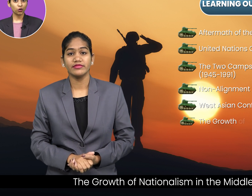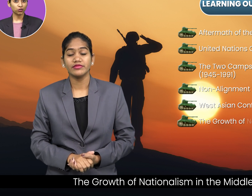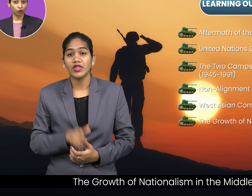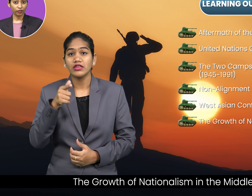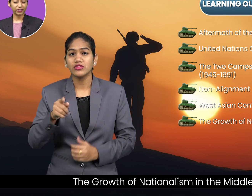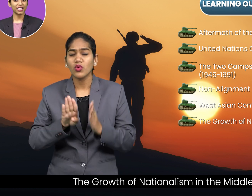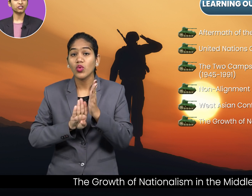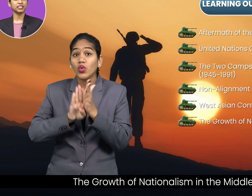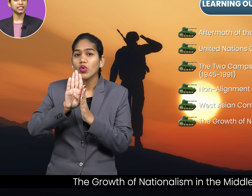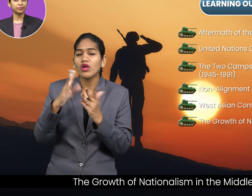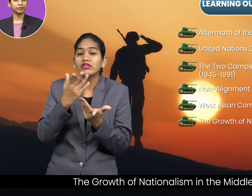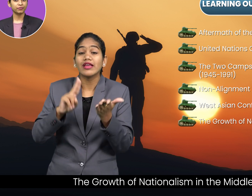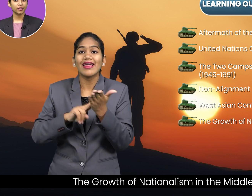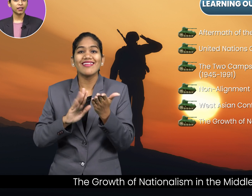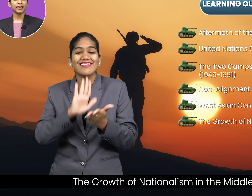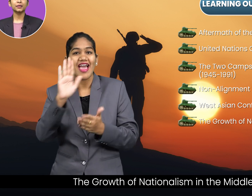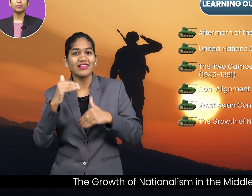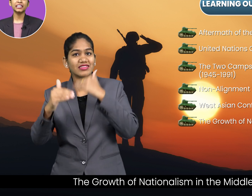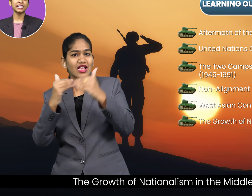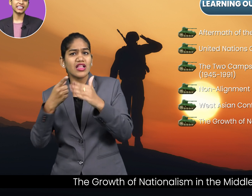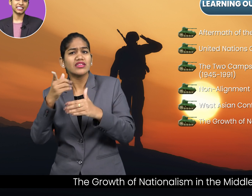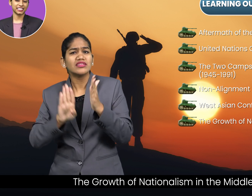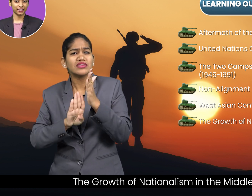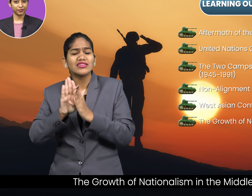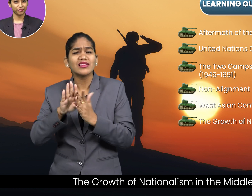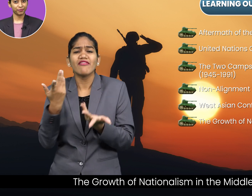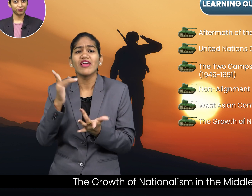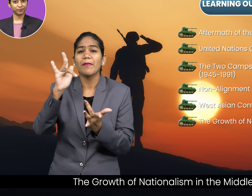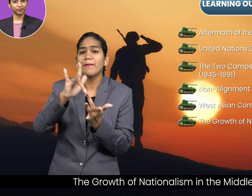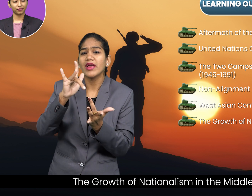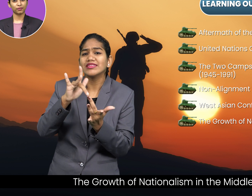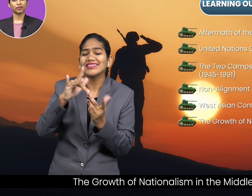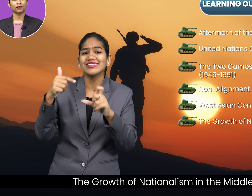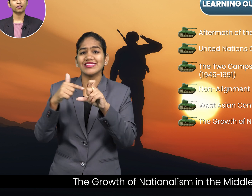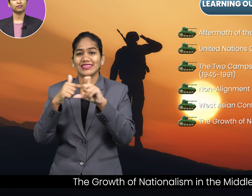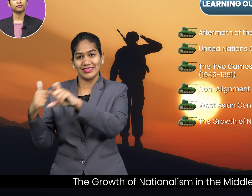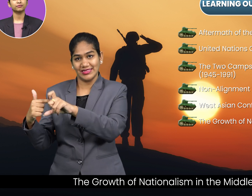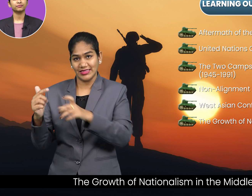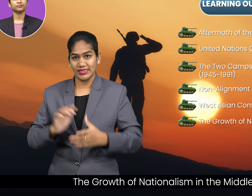The growth of nationalism in the Middle East.